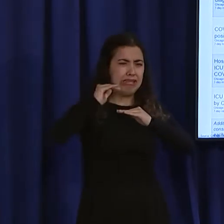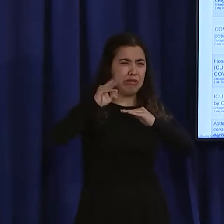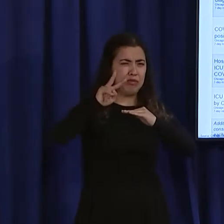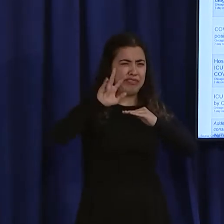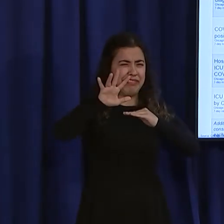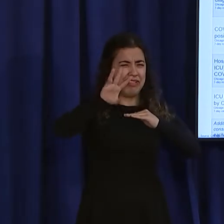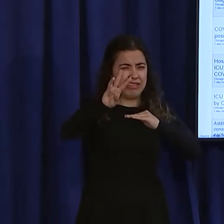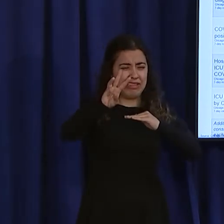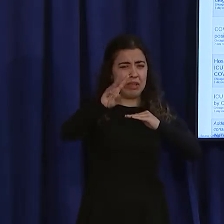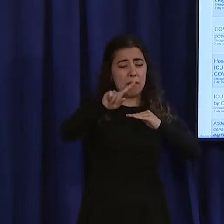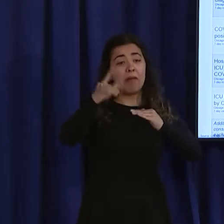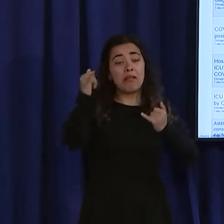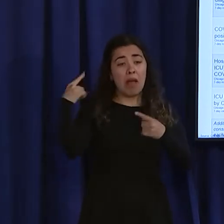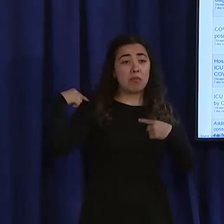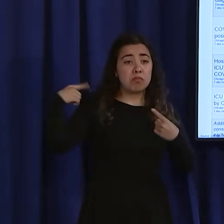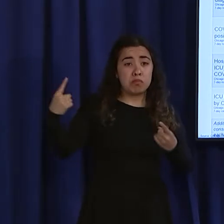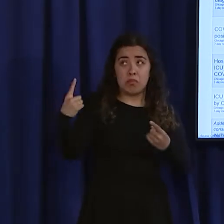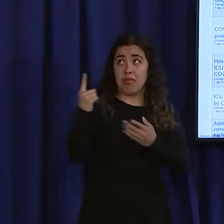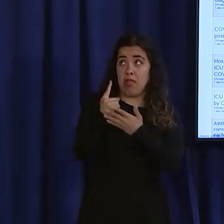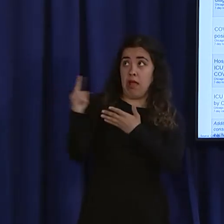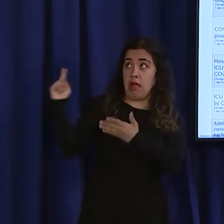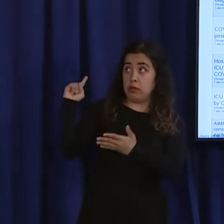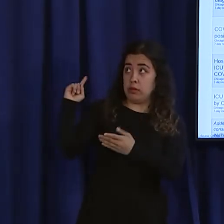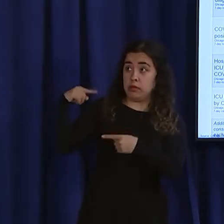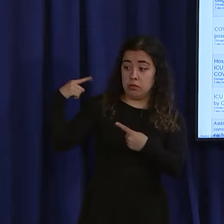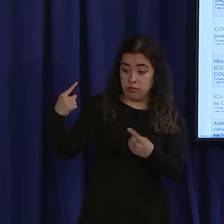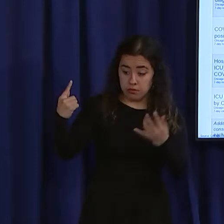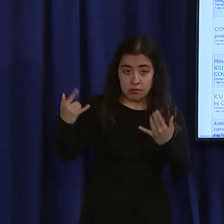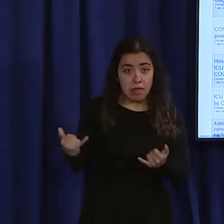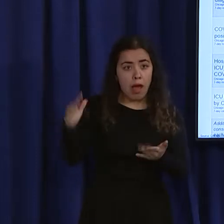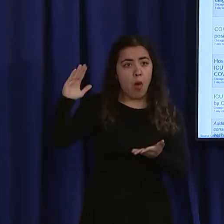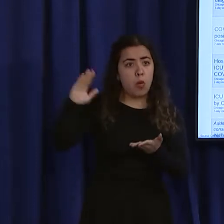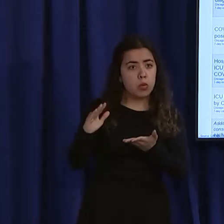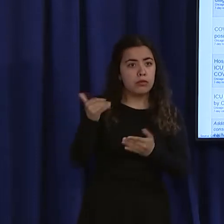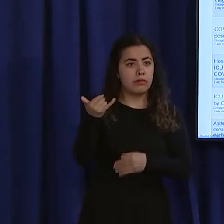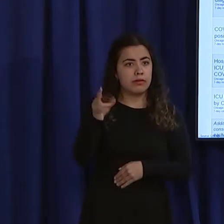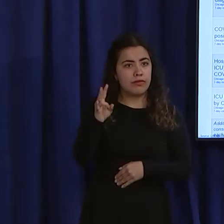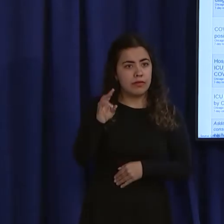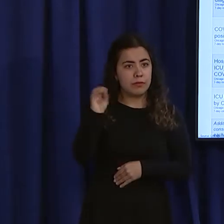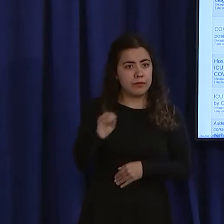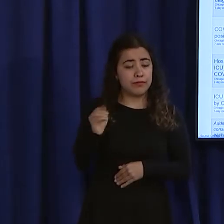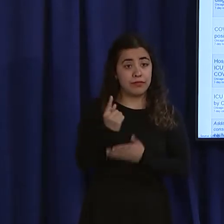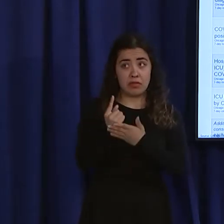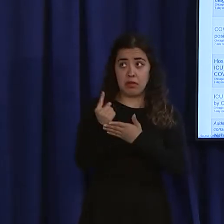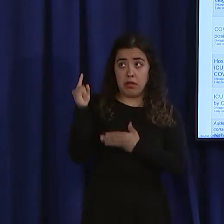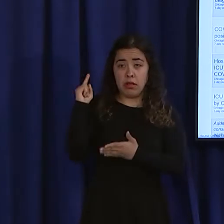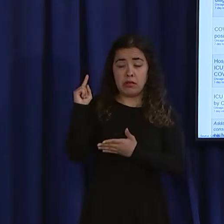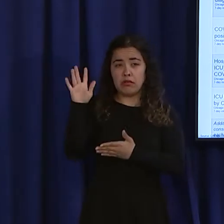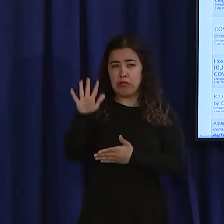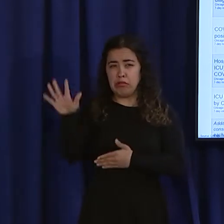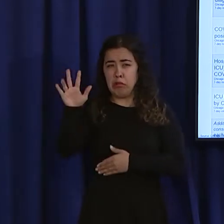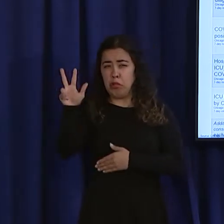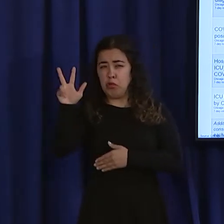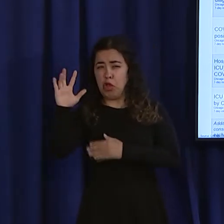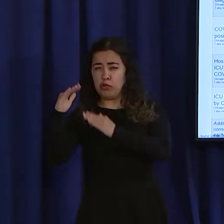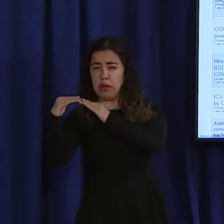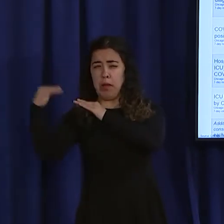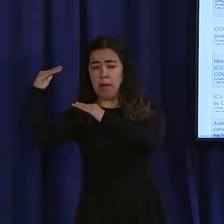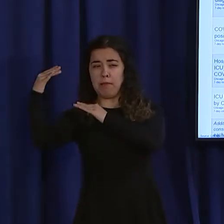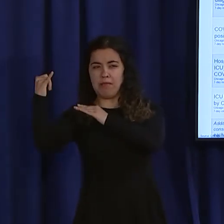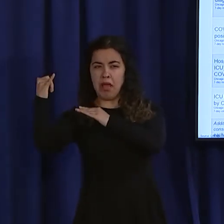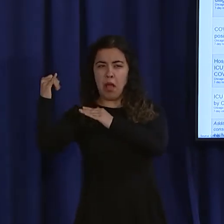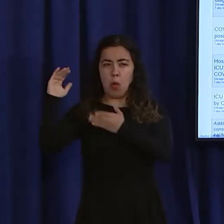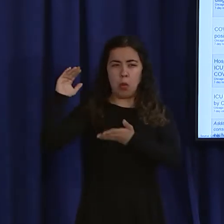down 17% just from a week ago when we were still over 300 and heading the right way. Our test positivity is